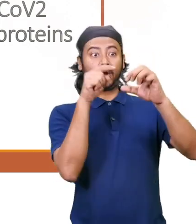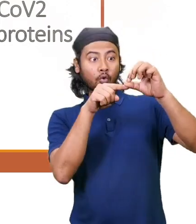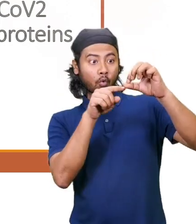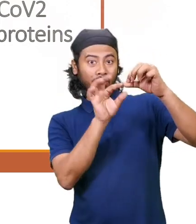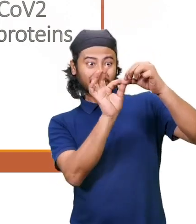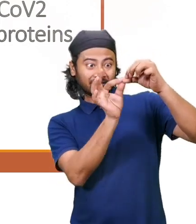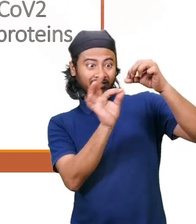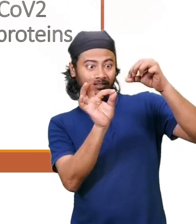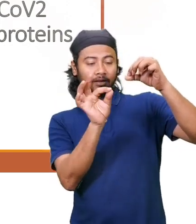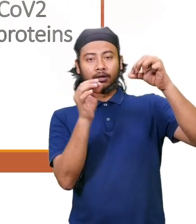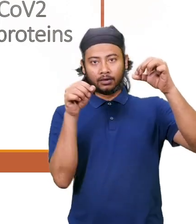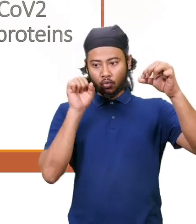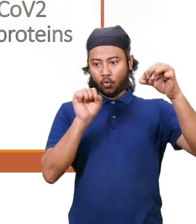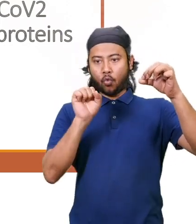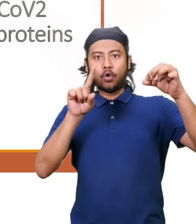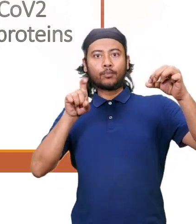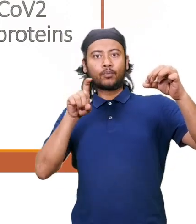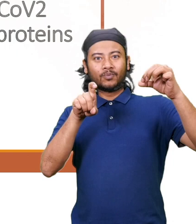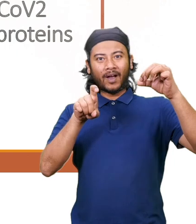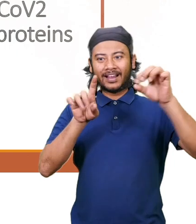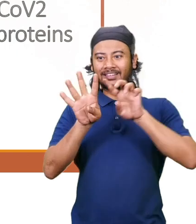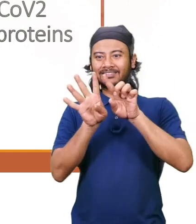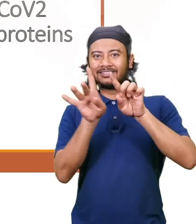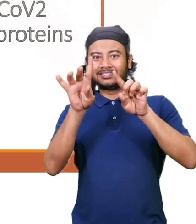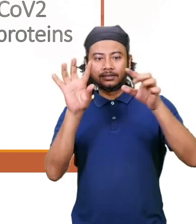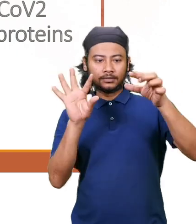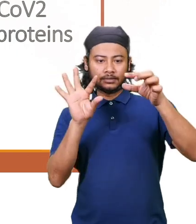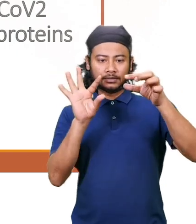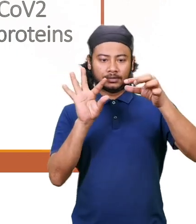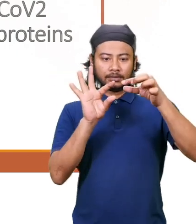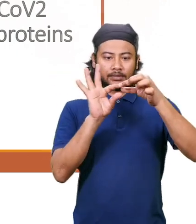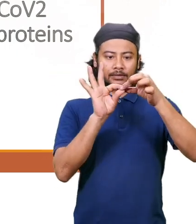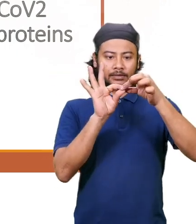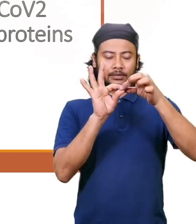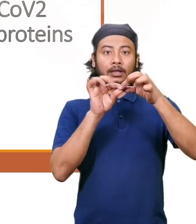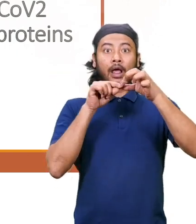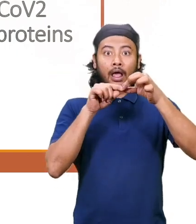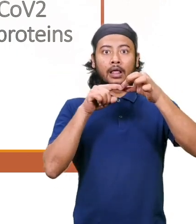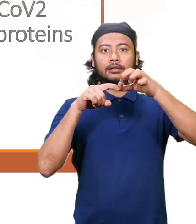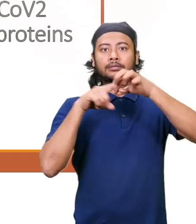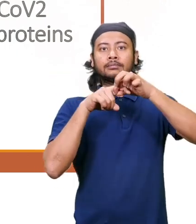the binding of their spike protein with their receptors.